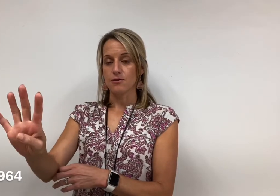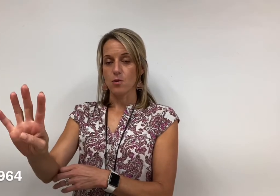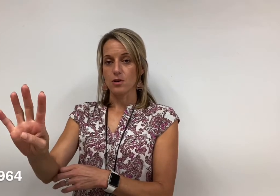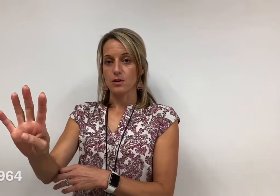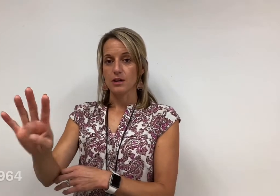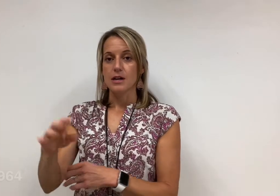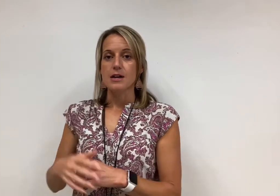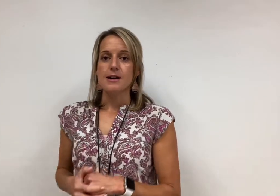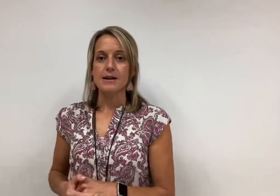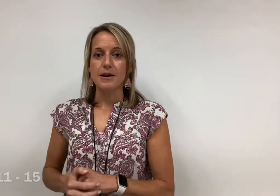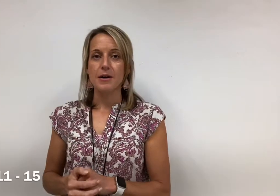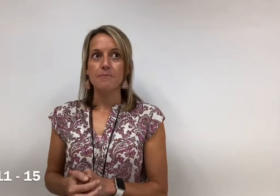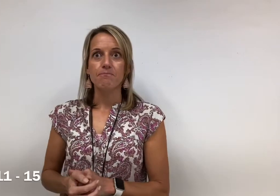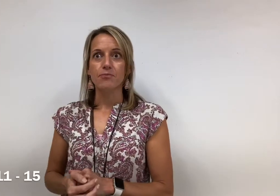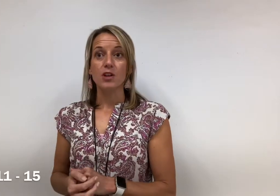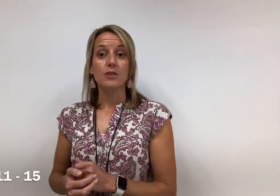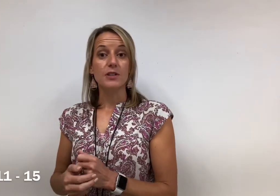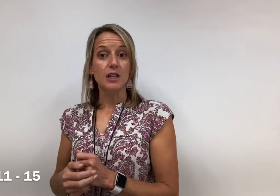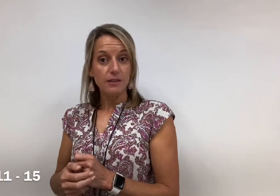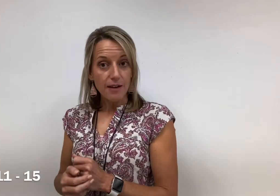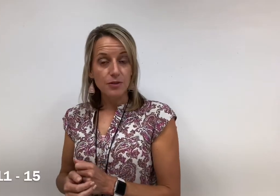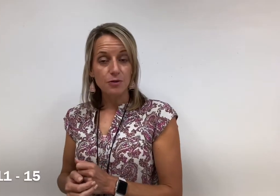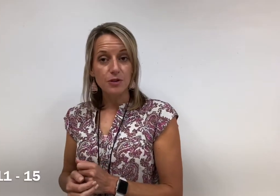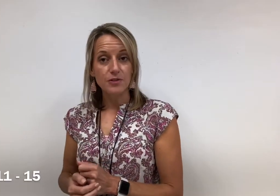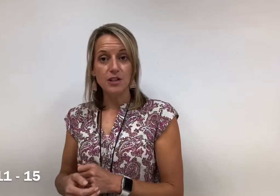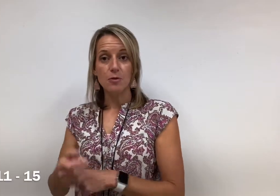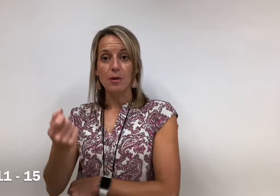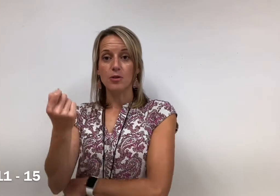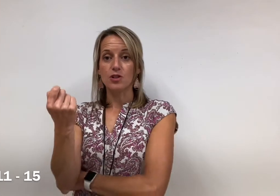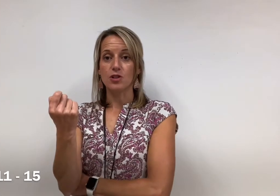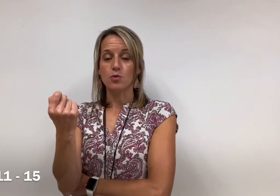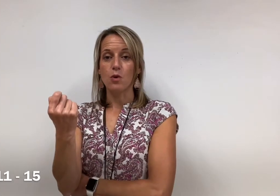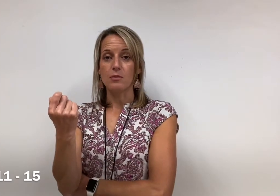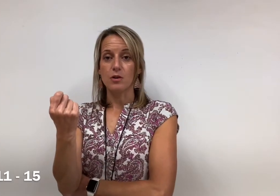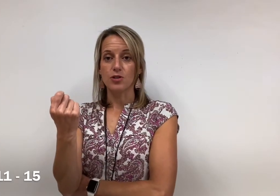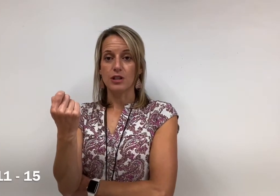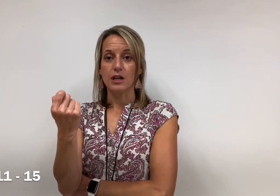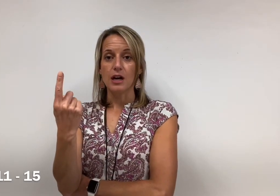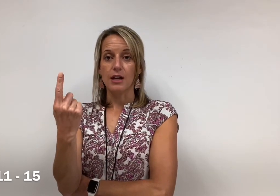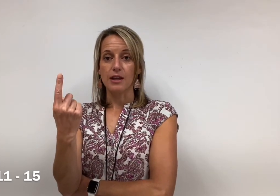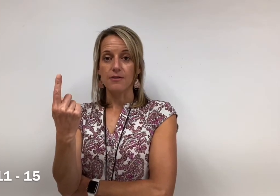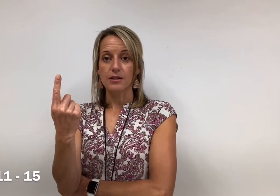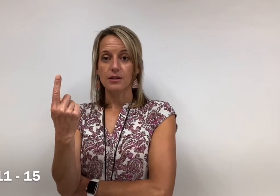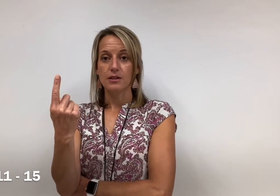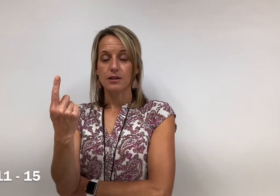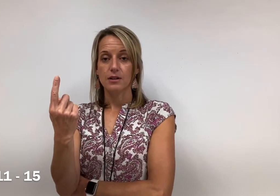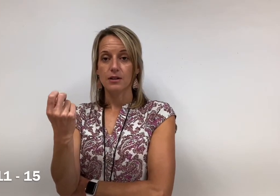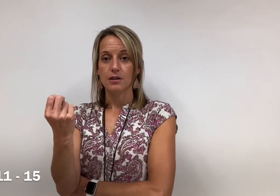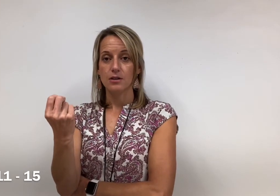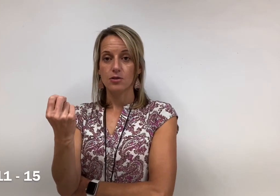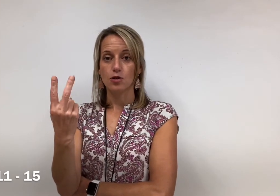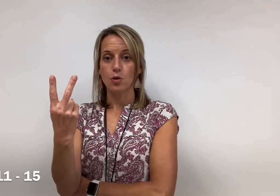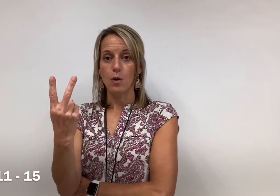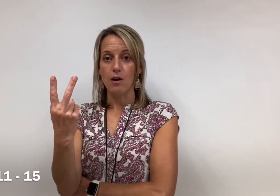1964. If it's 11 through 15, remember it's just one motion. 11, 12,